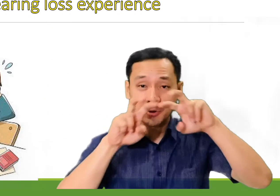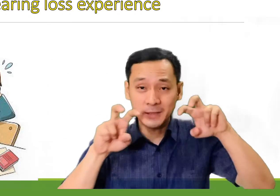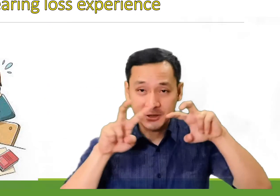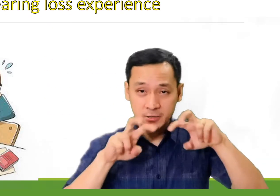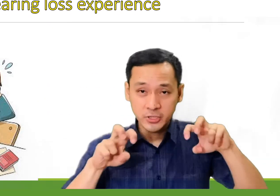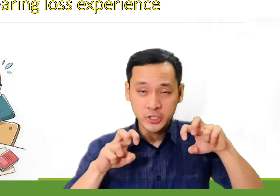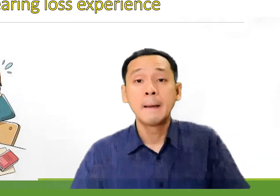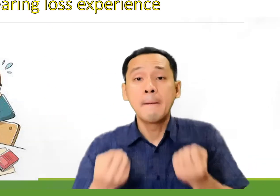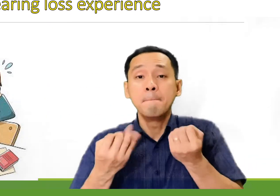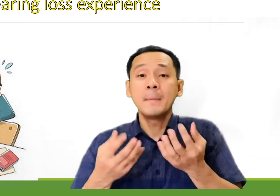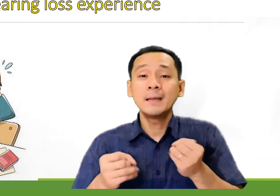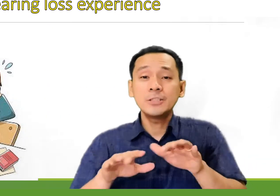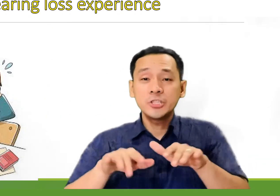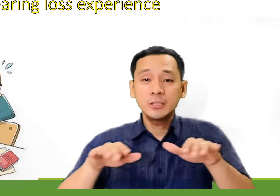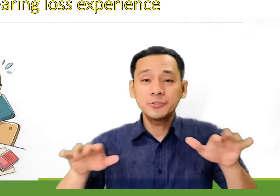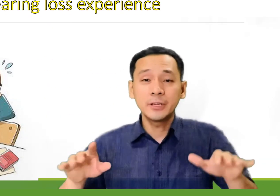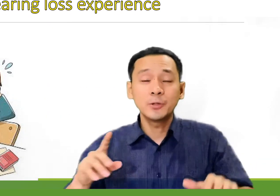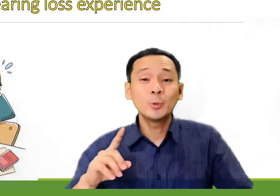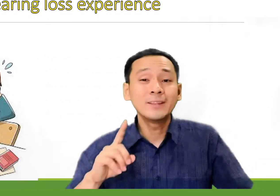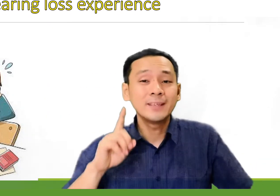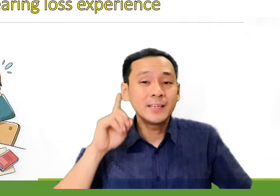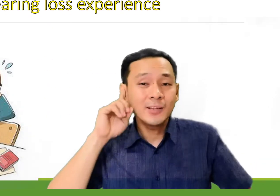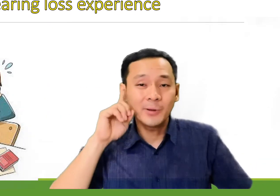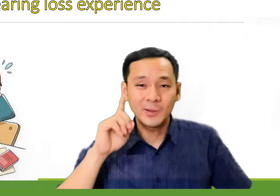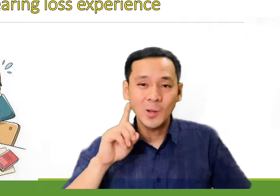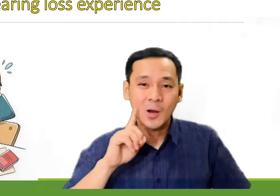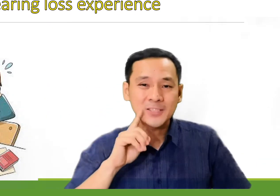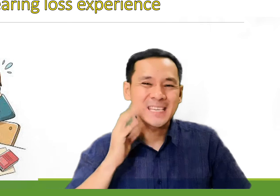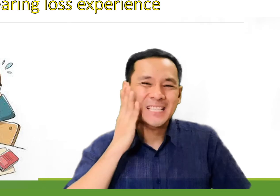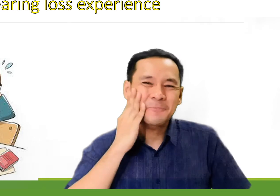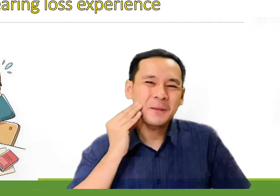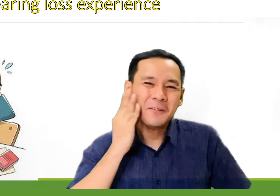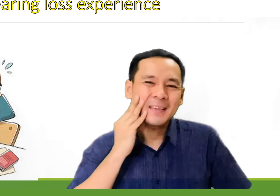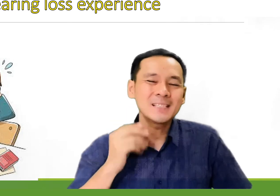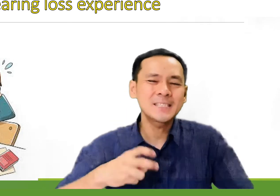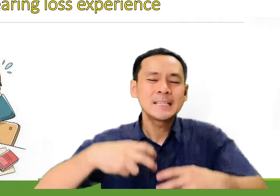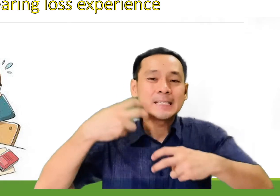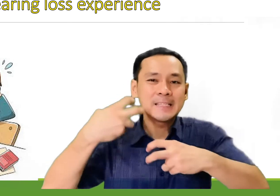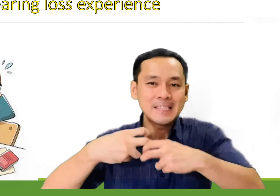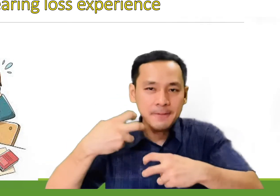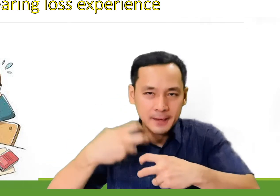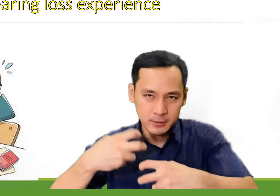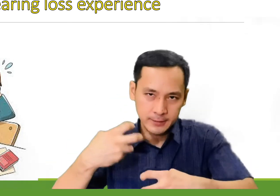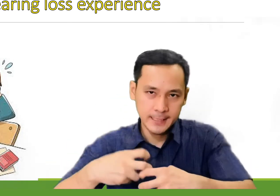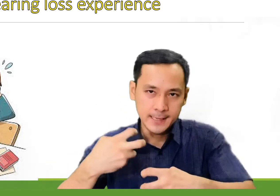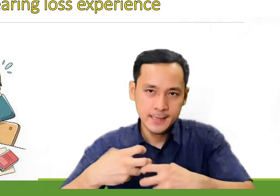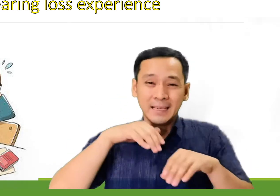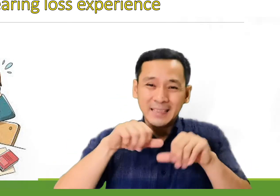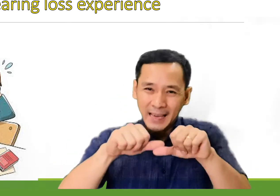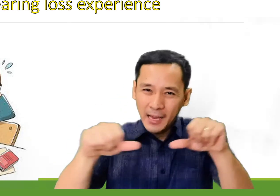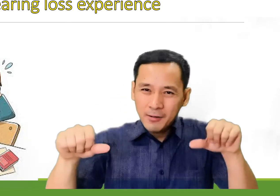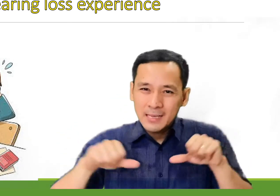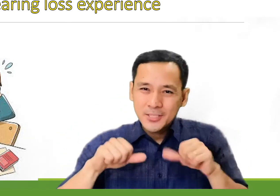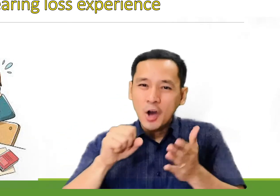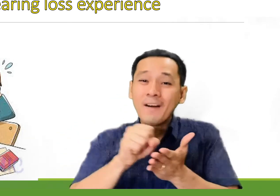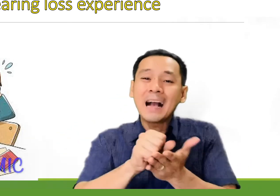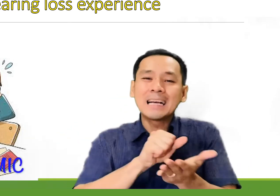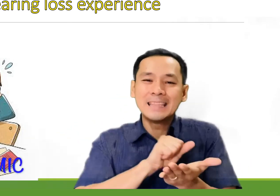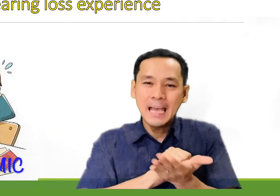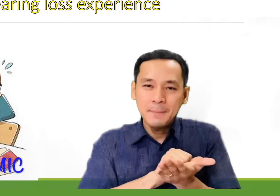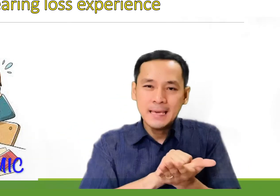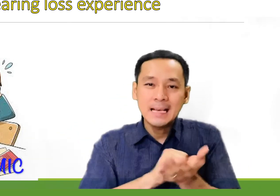Based on research, many children with hearing loss experience difficulty in areas